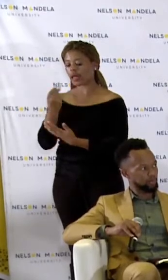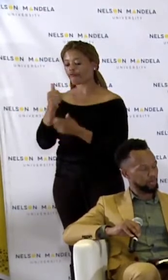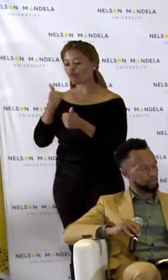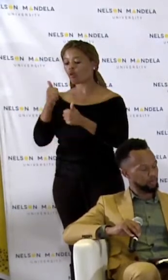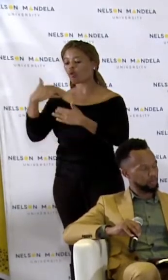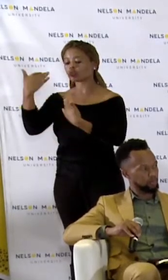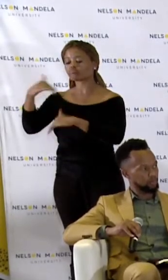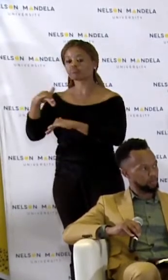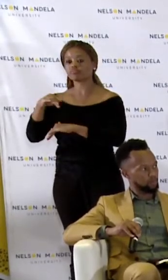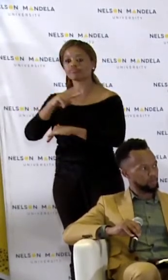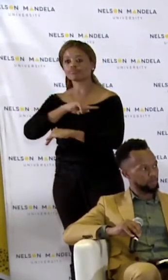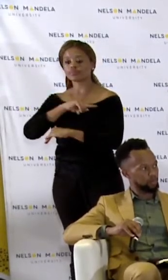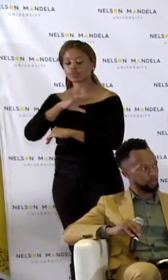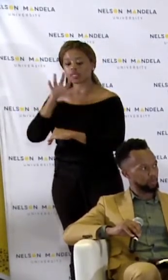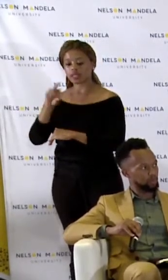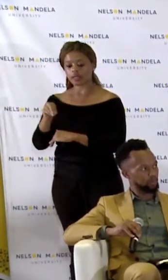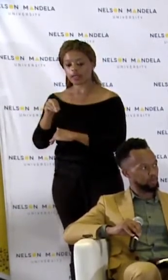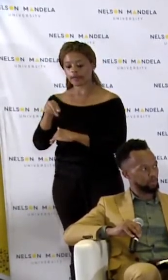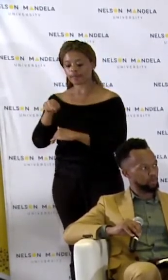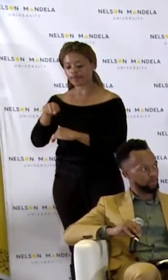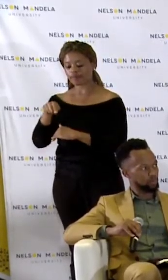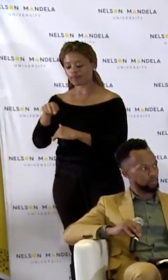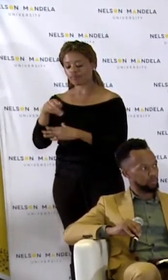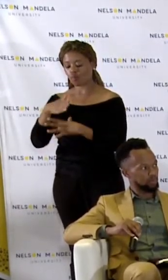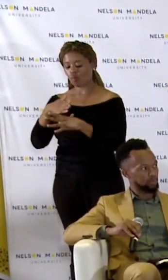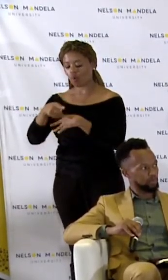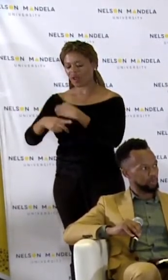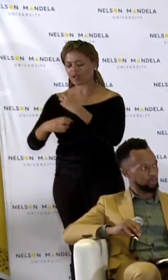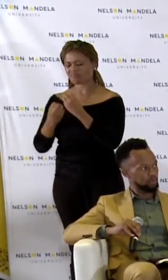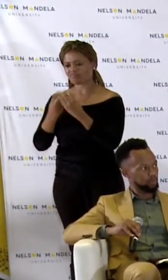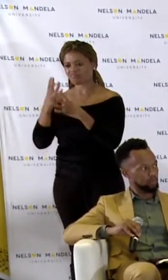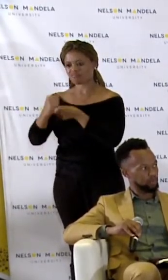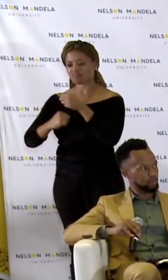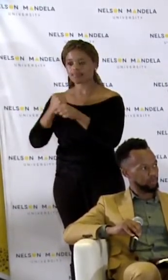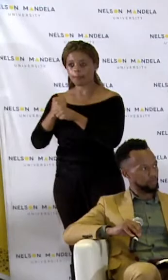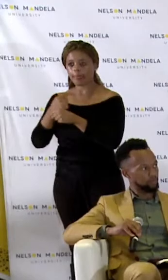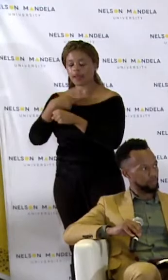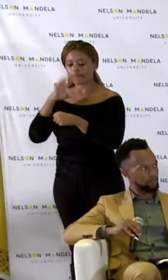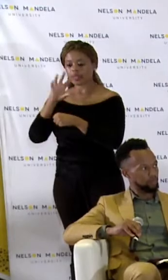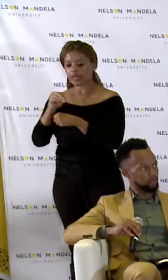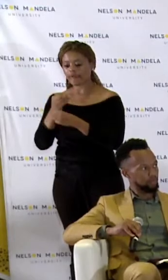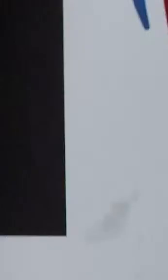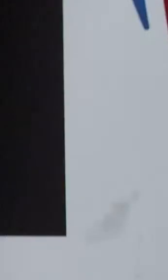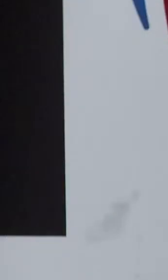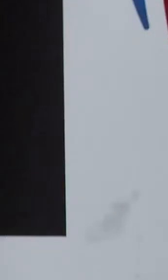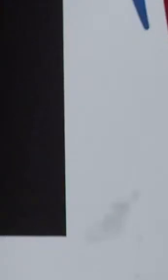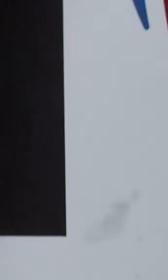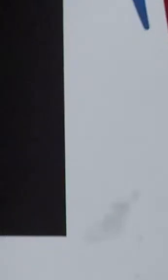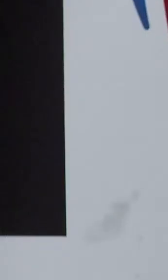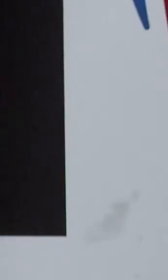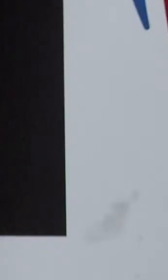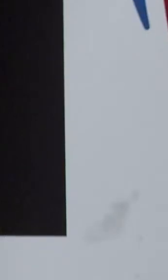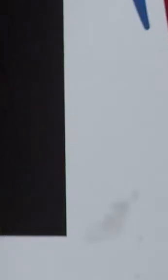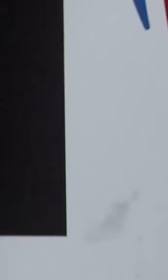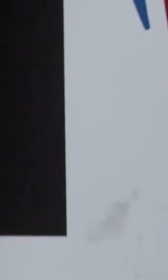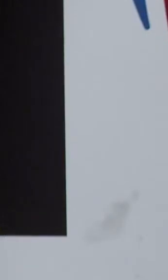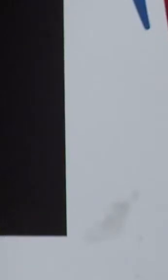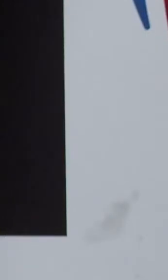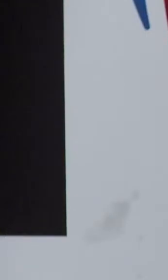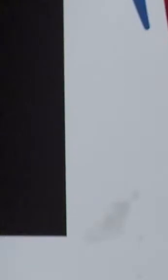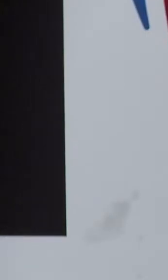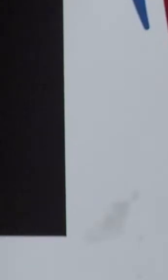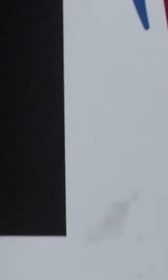framework. I've been in this space for a couple of years. We have a lot of laws, we have a lot of regulatory